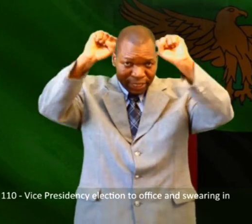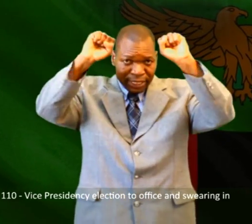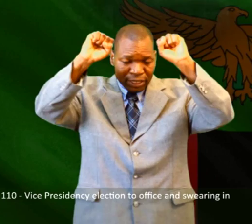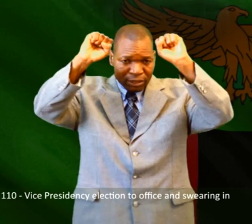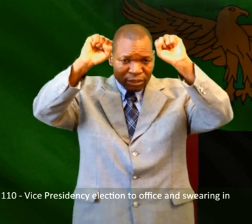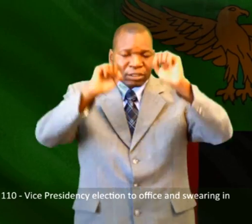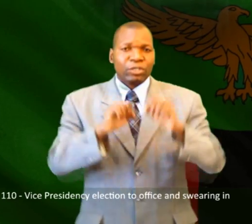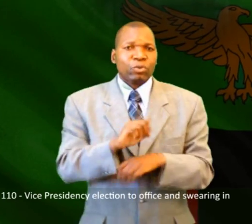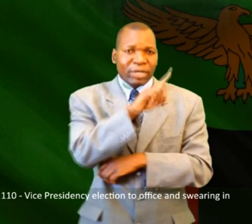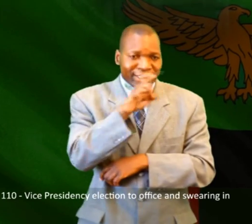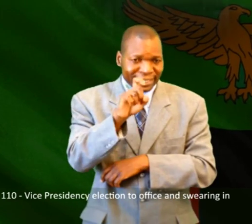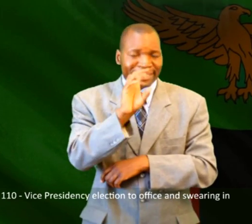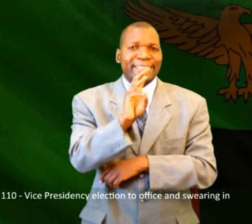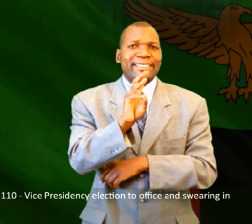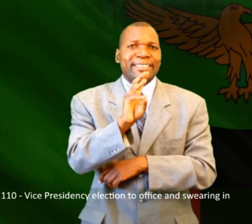presidency election to office and swearing in.